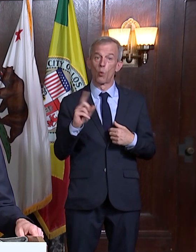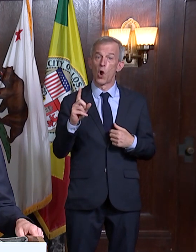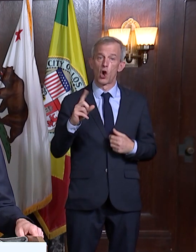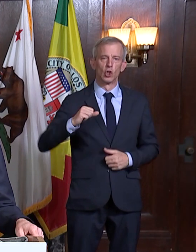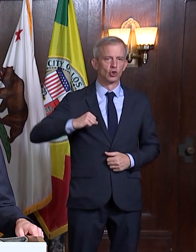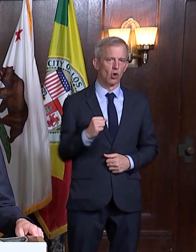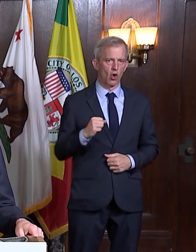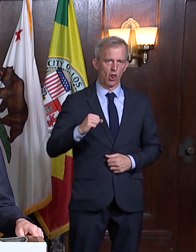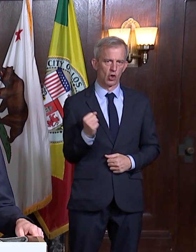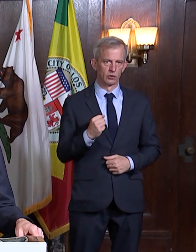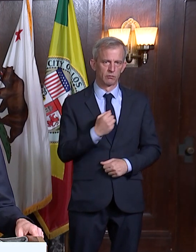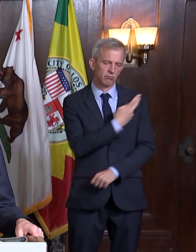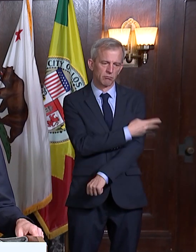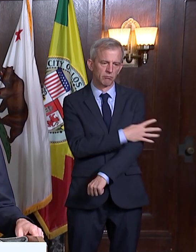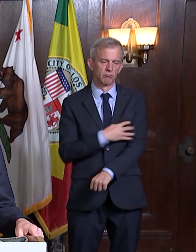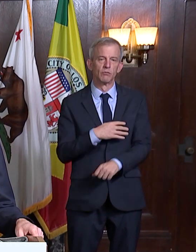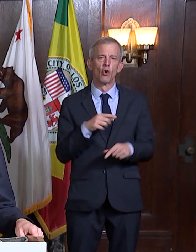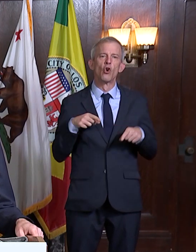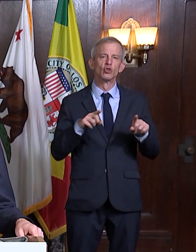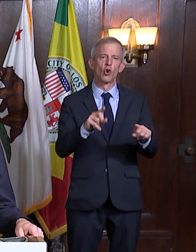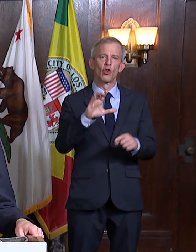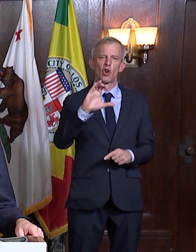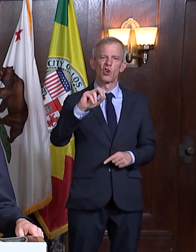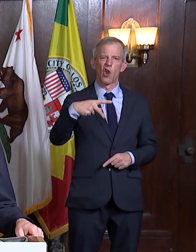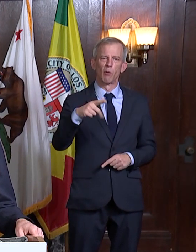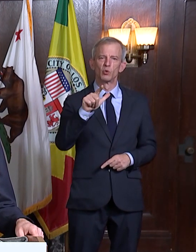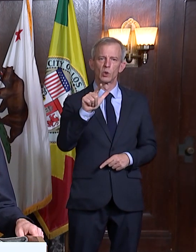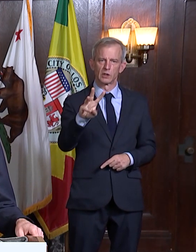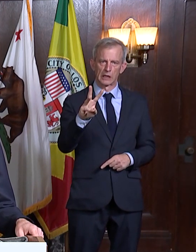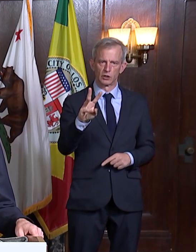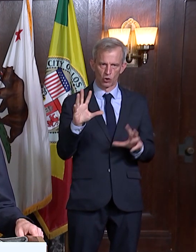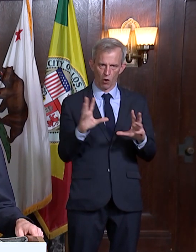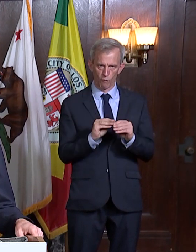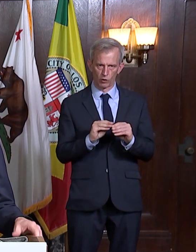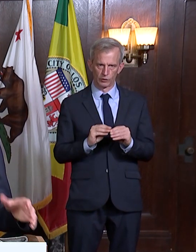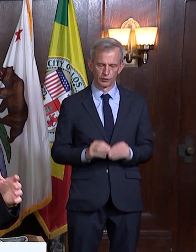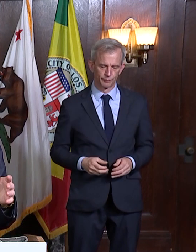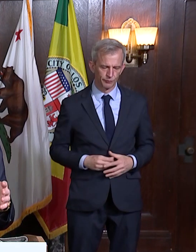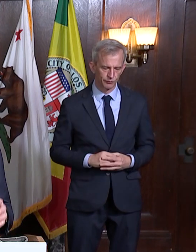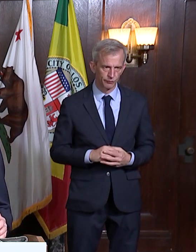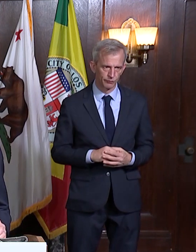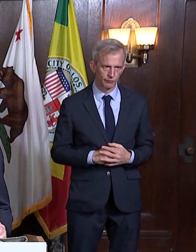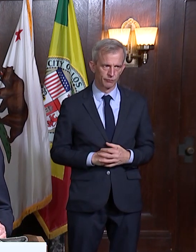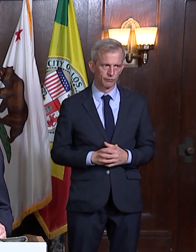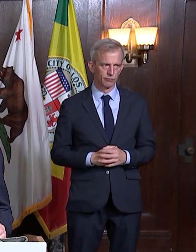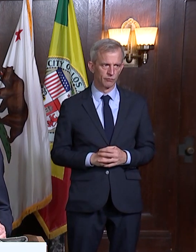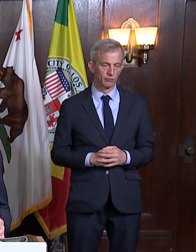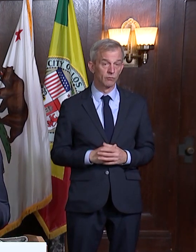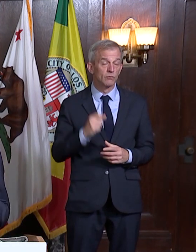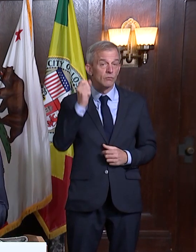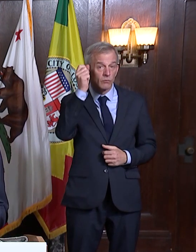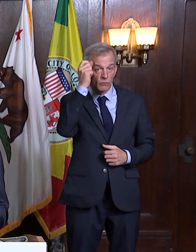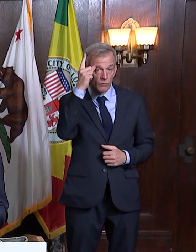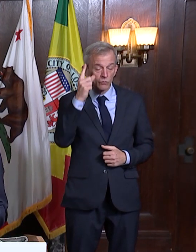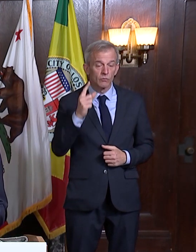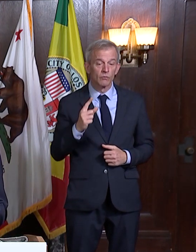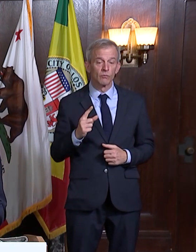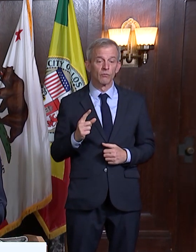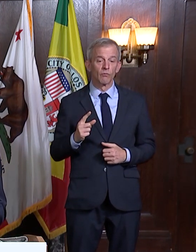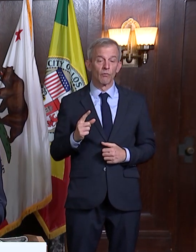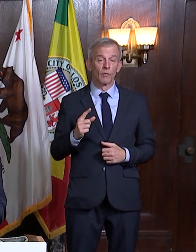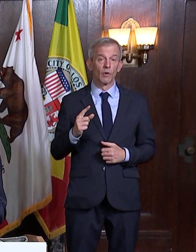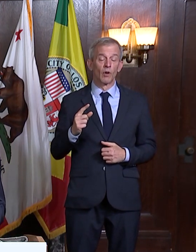Scotland during the COP Climate Conference. It was a place where, as a side note, we delivered, including Los